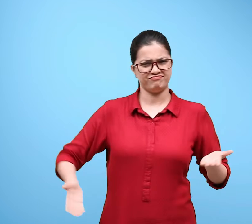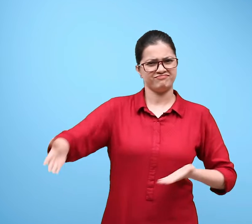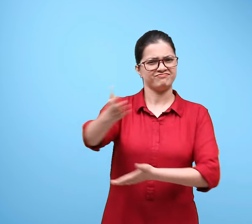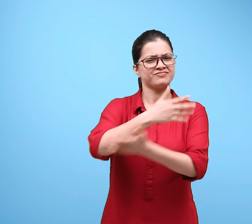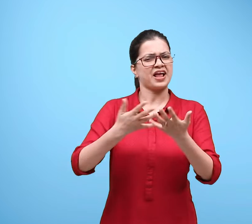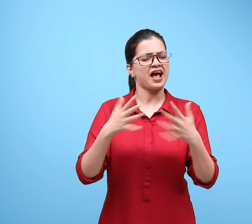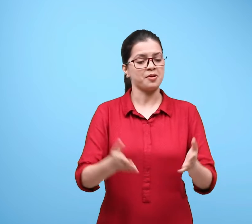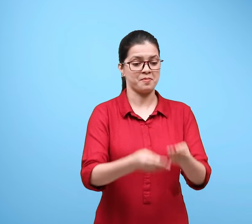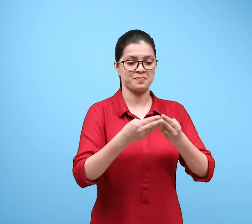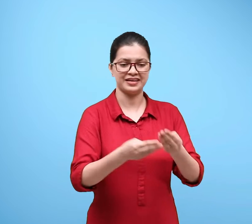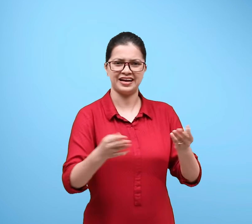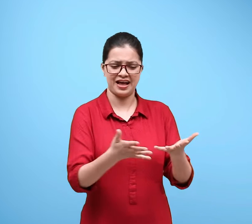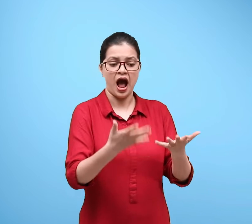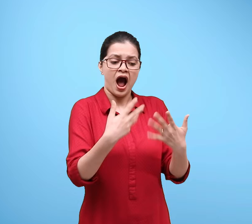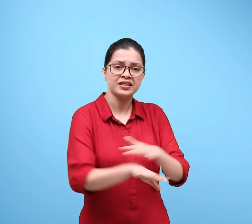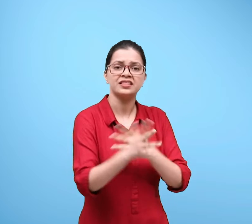and the water keeps pouring out.